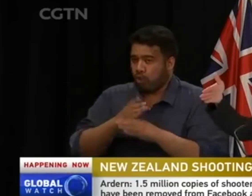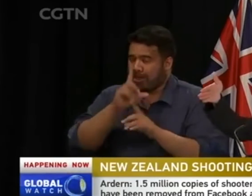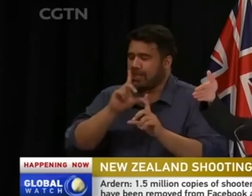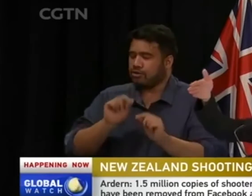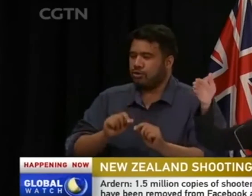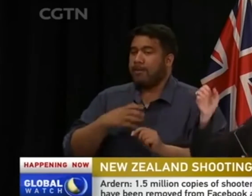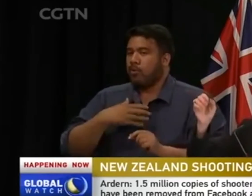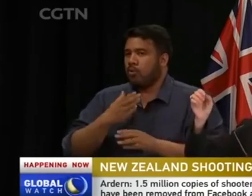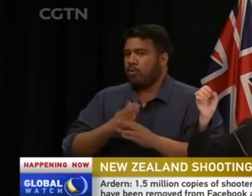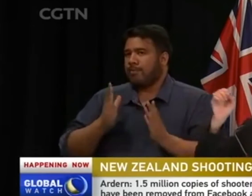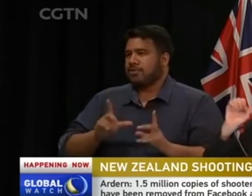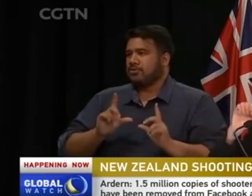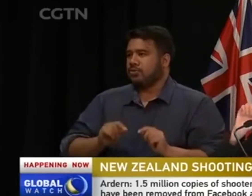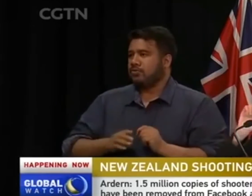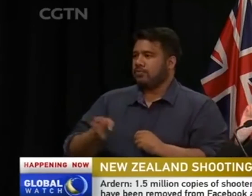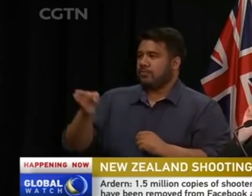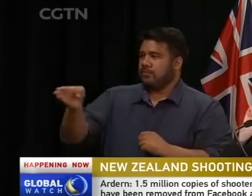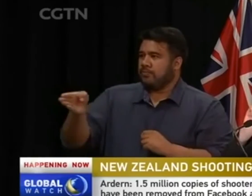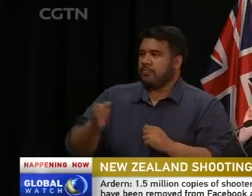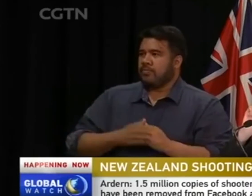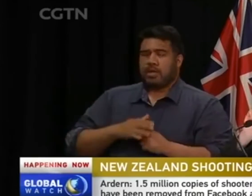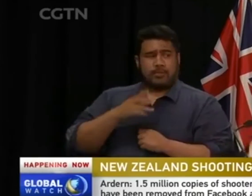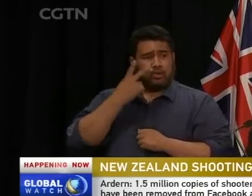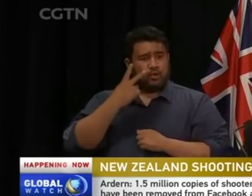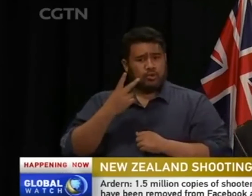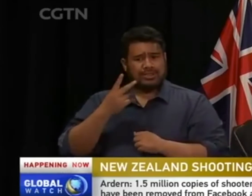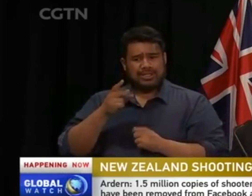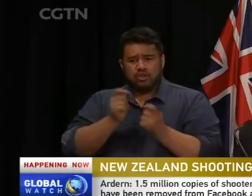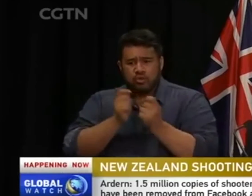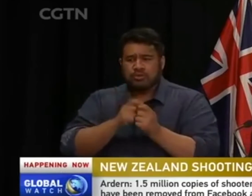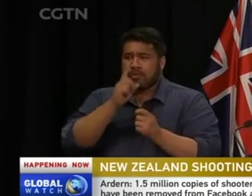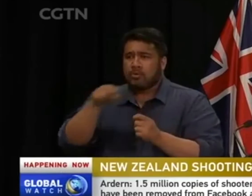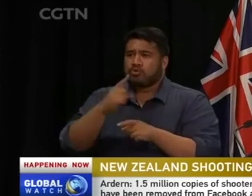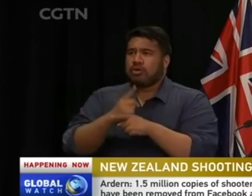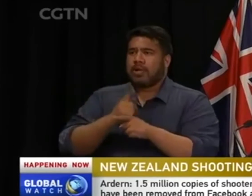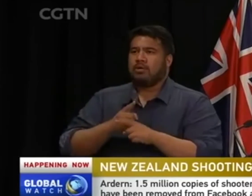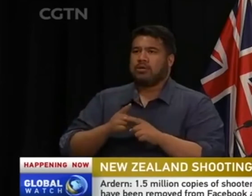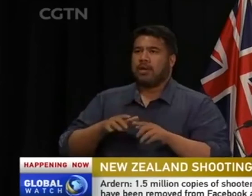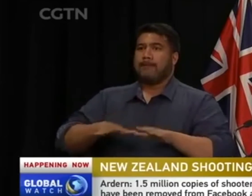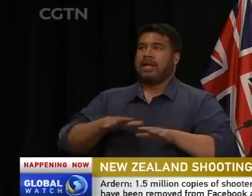at Bennett. reports of panic buying, people panic buying firearms. Do you have any more details